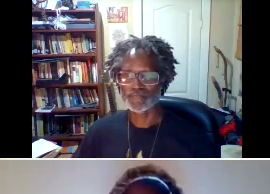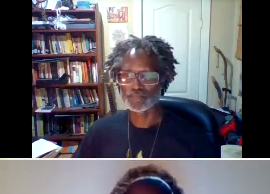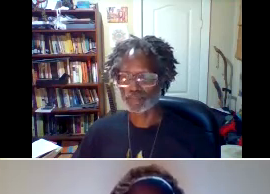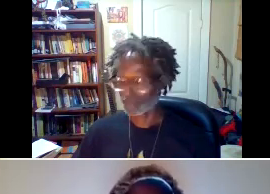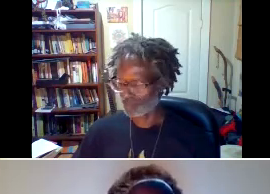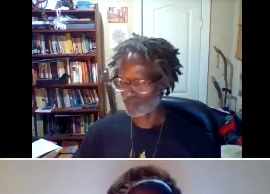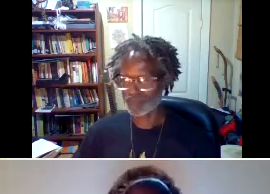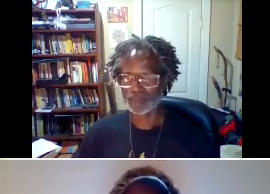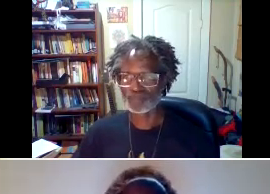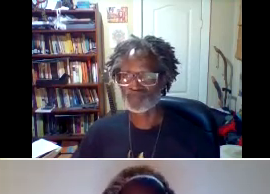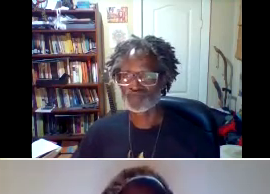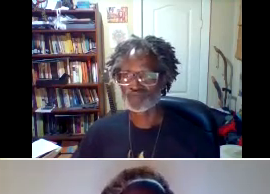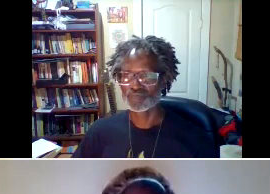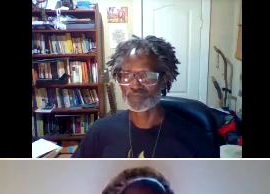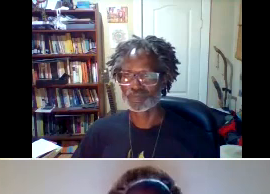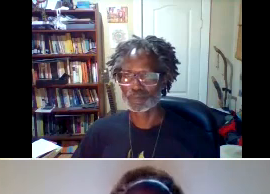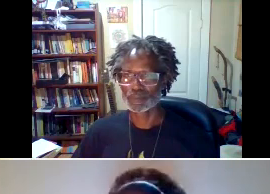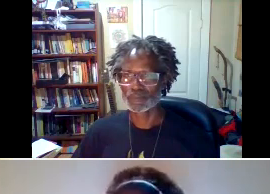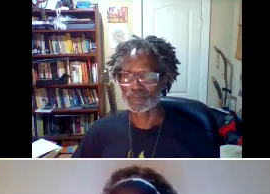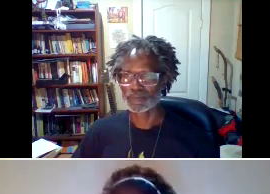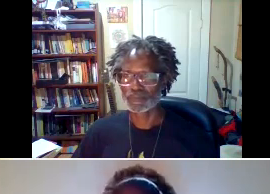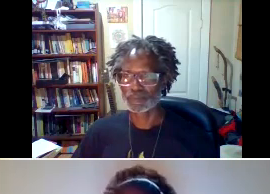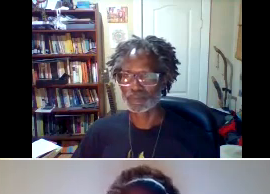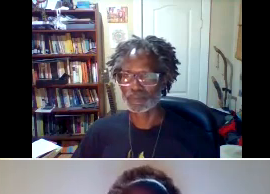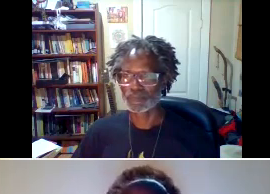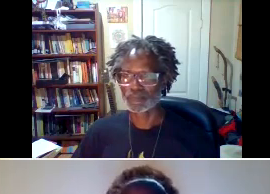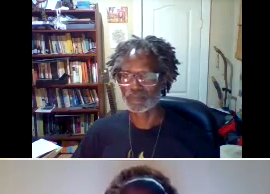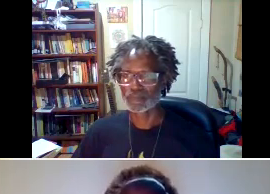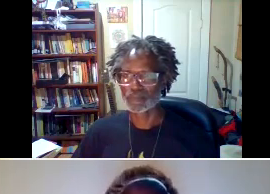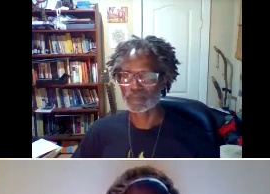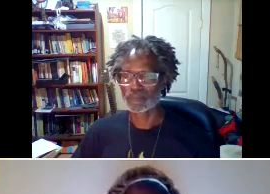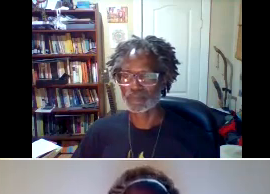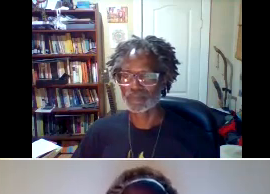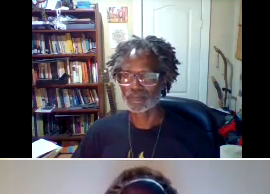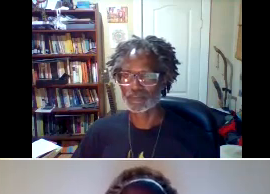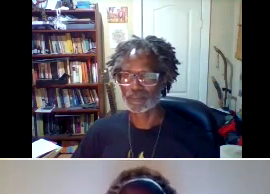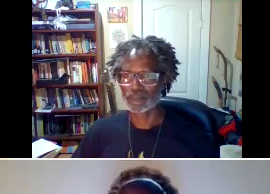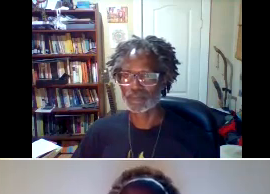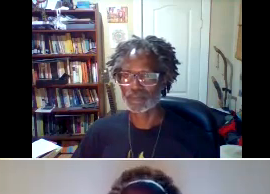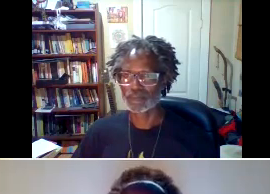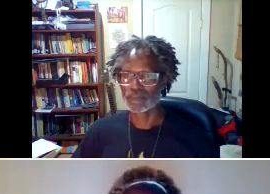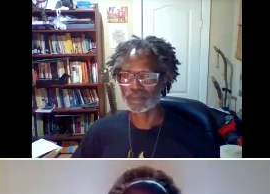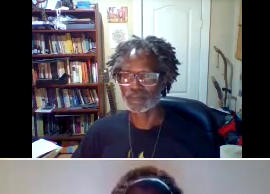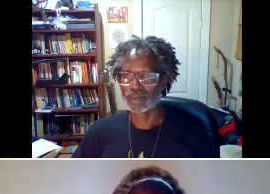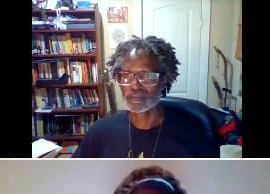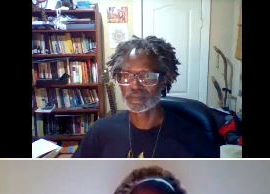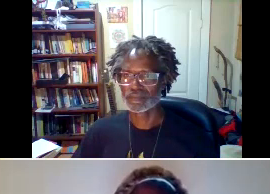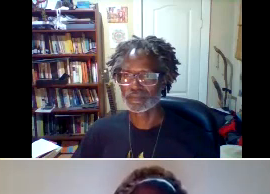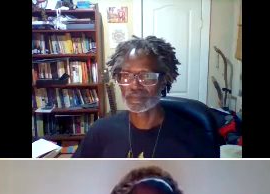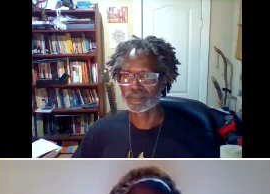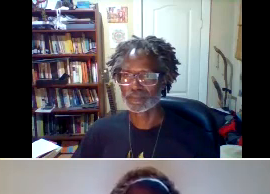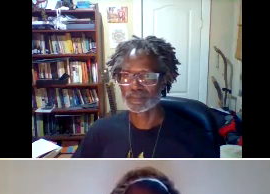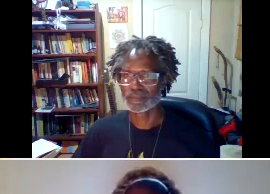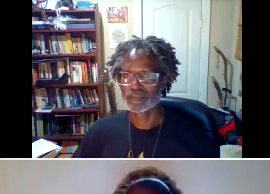then I'll move forward from there and explain how the other signs go. And that way it'll make it easier. The 0